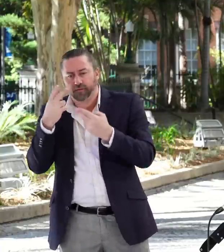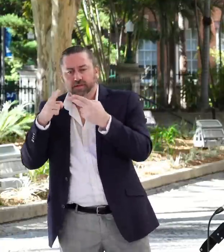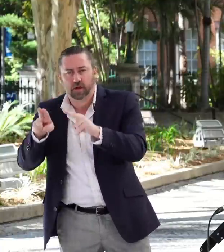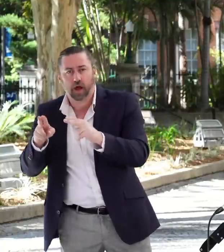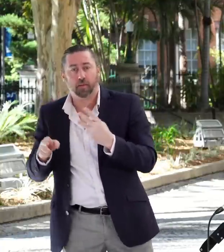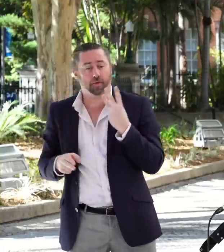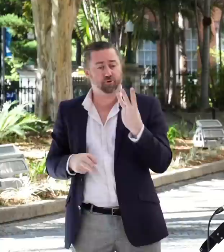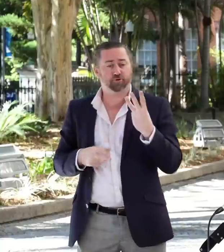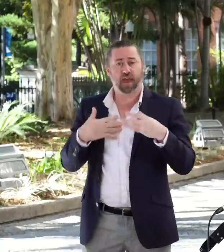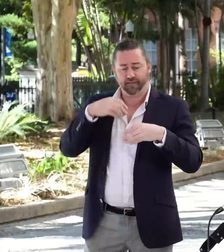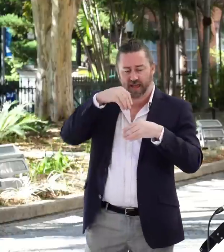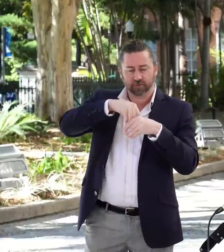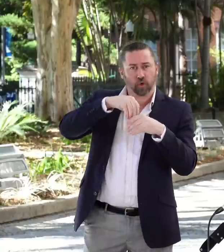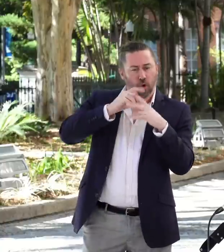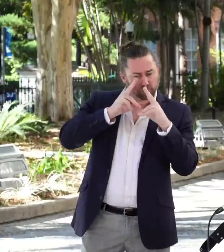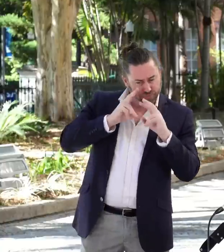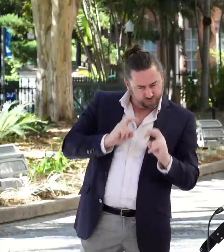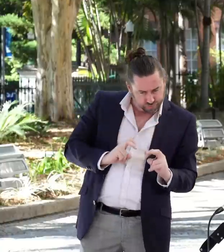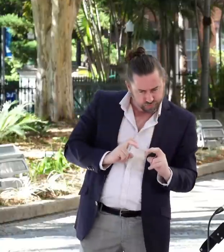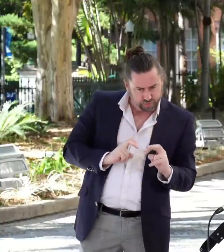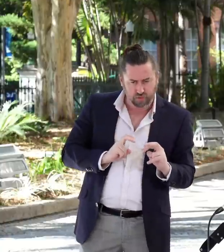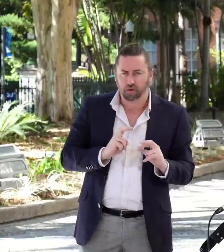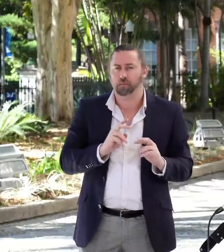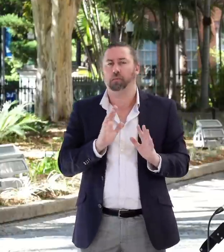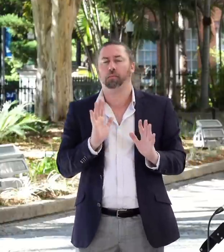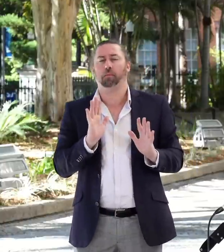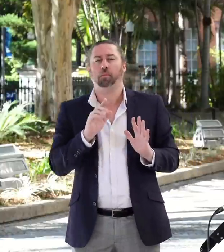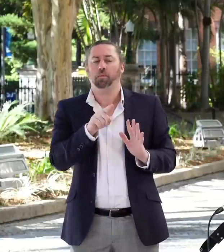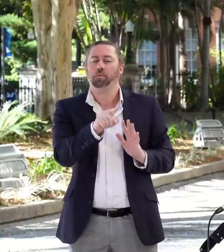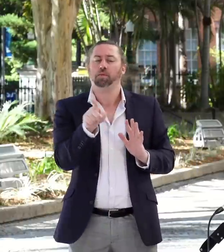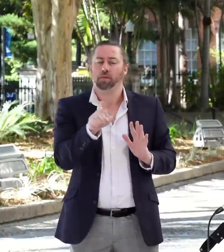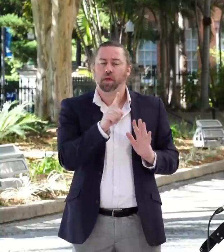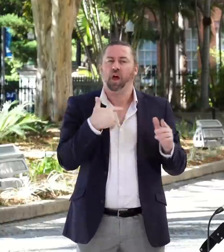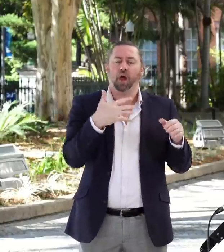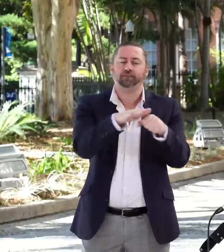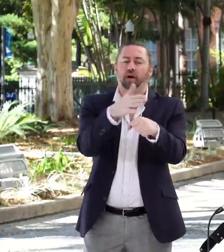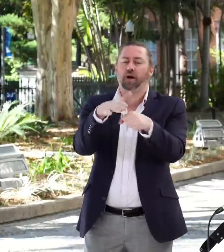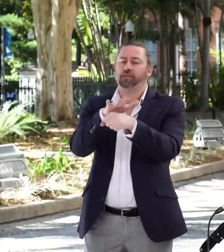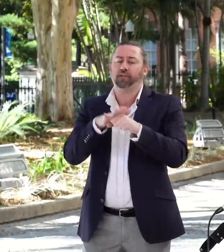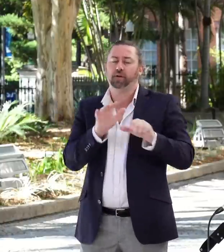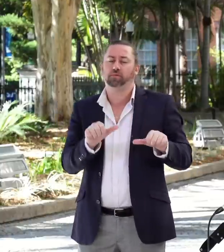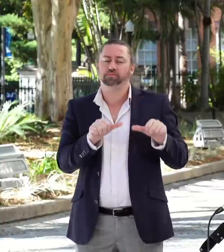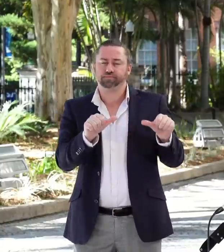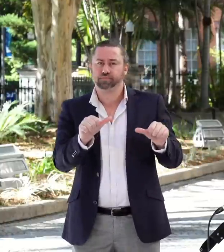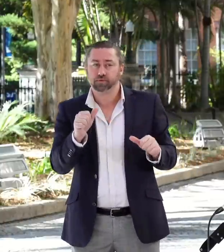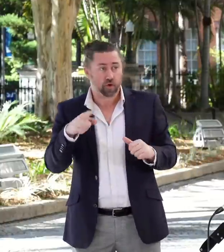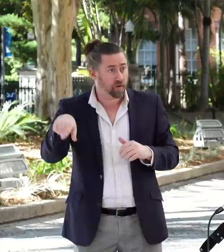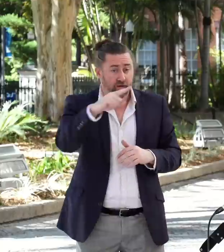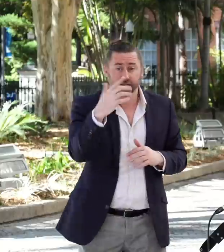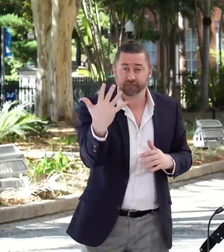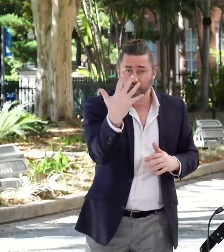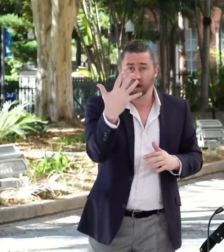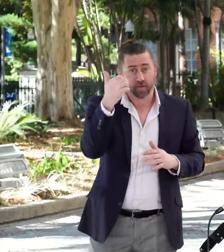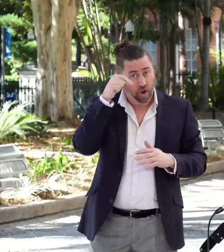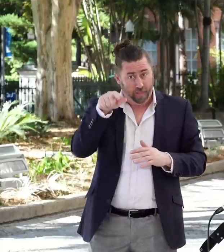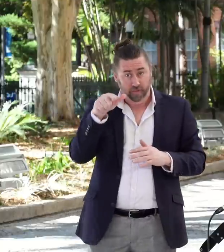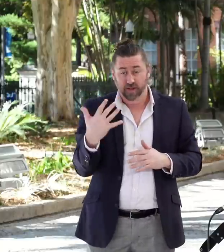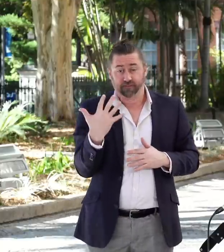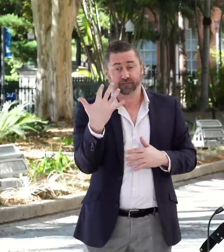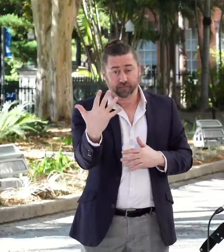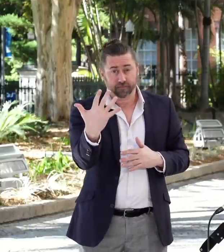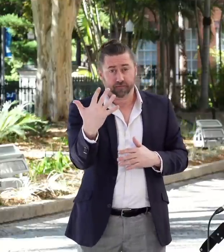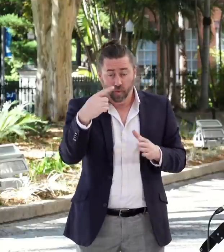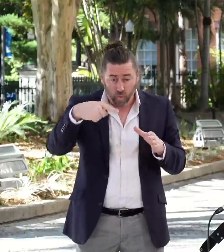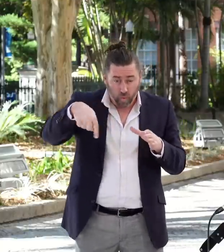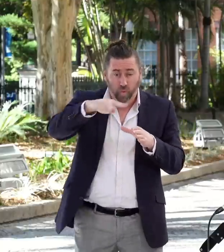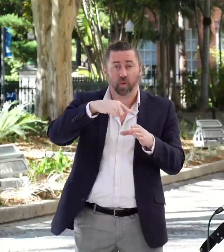seen that no further action's been taken. So of those matters that have been provided to the media, there is not one of those cases where there